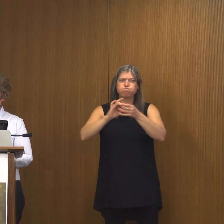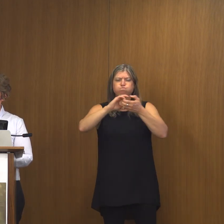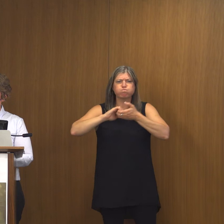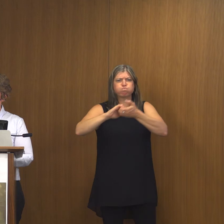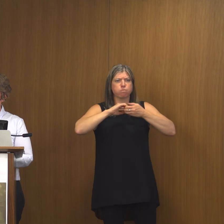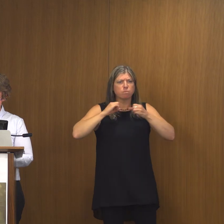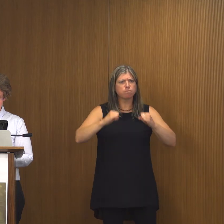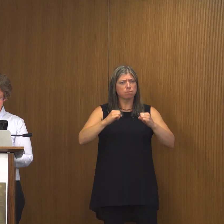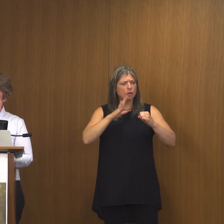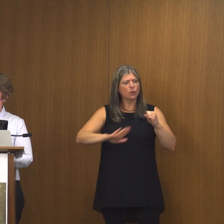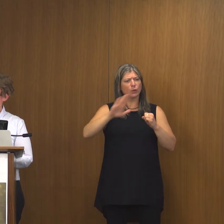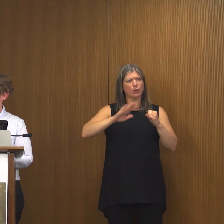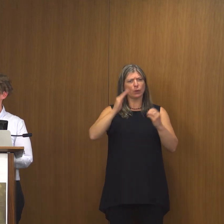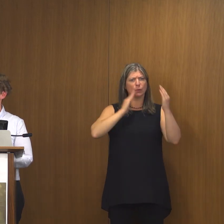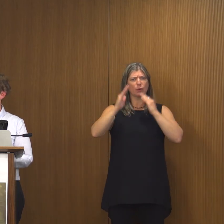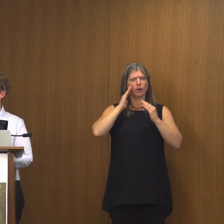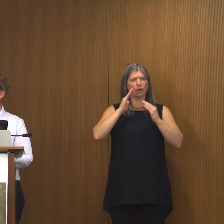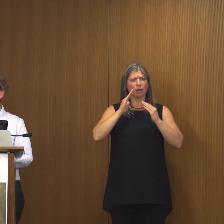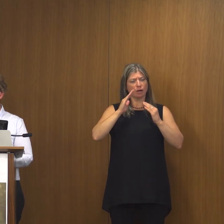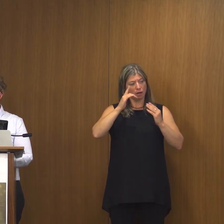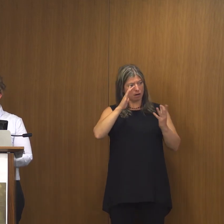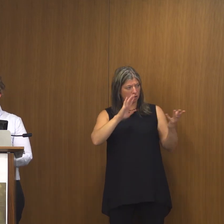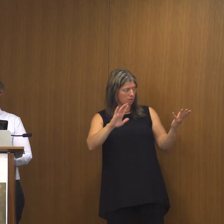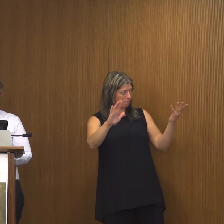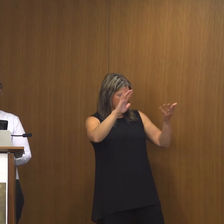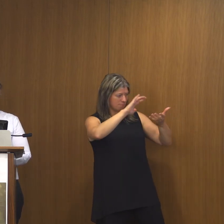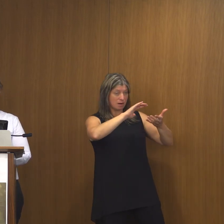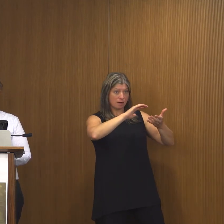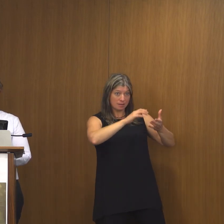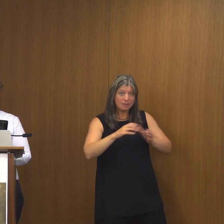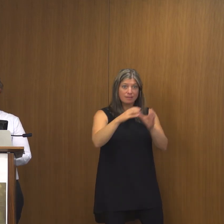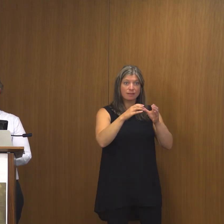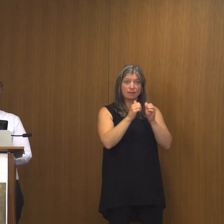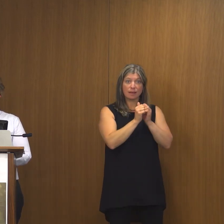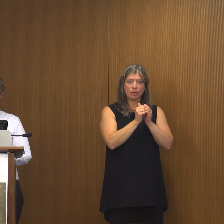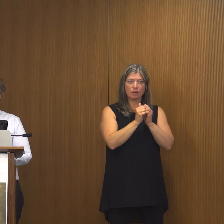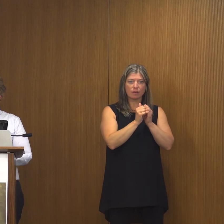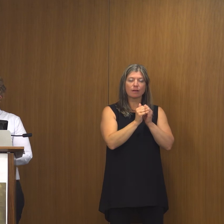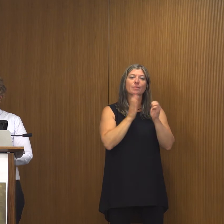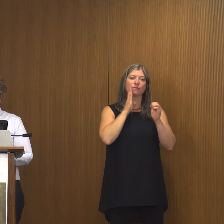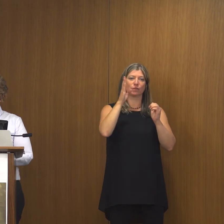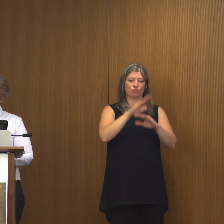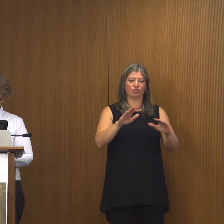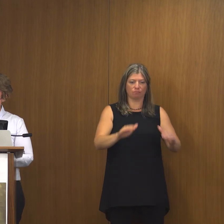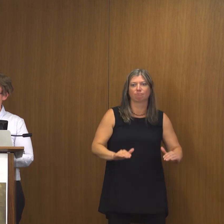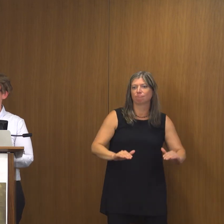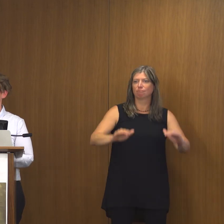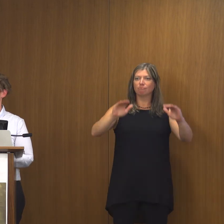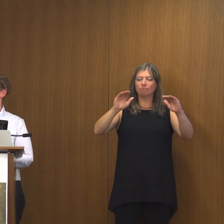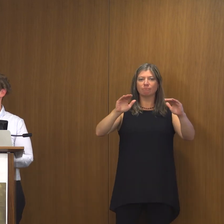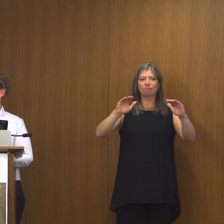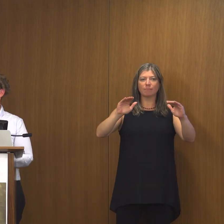aware. Our combined knowledge can create the brightest possible future for our children. A future where they live